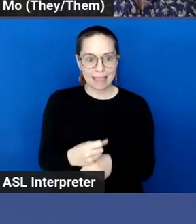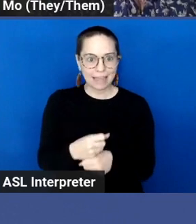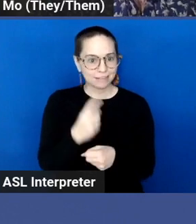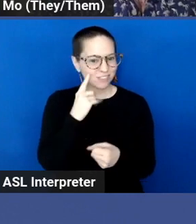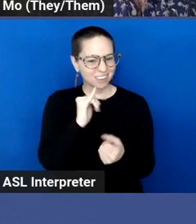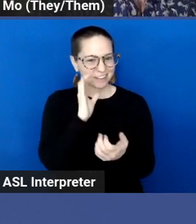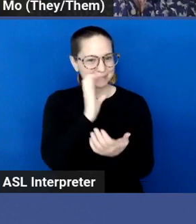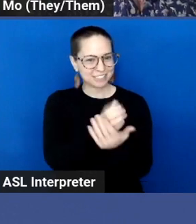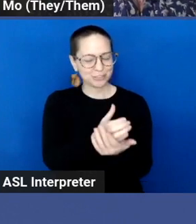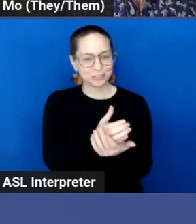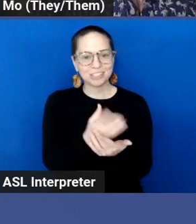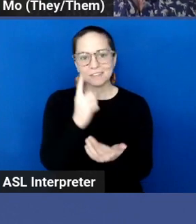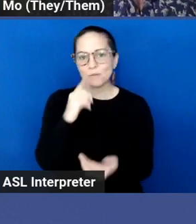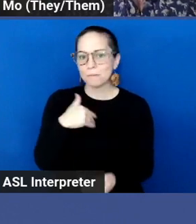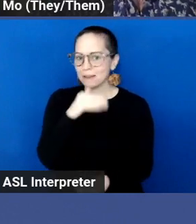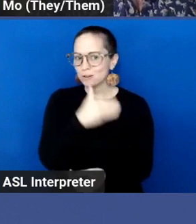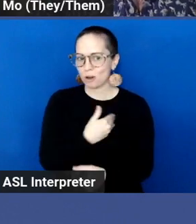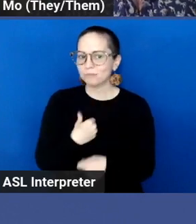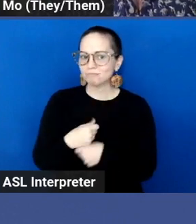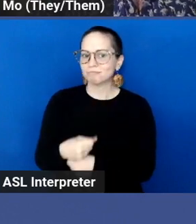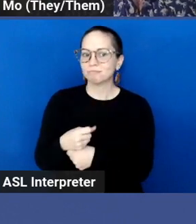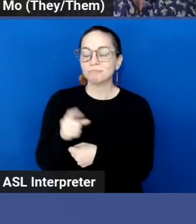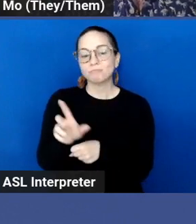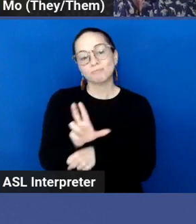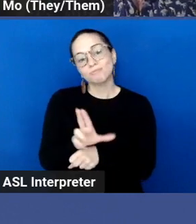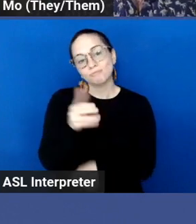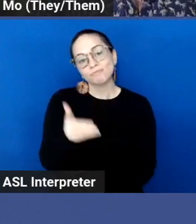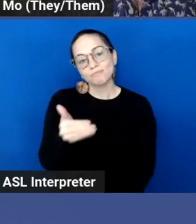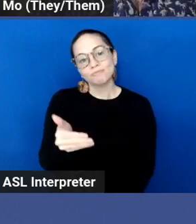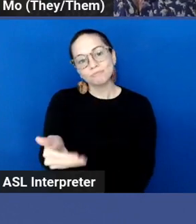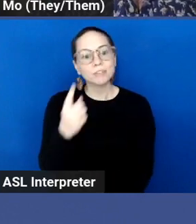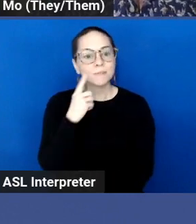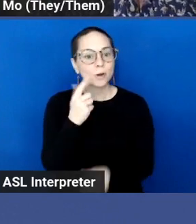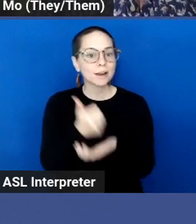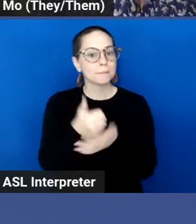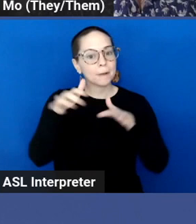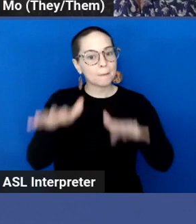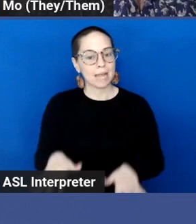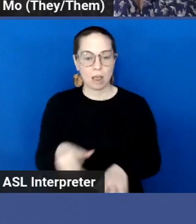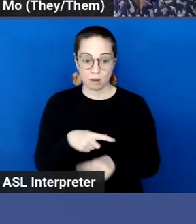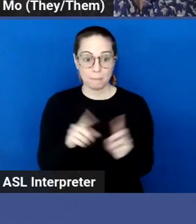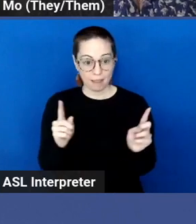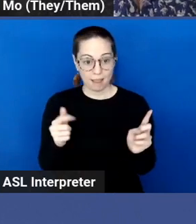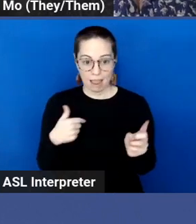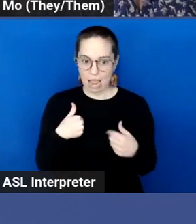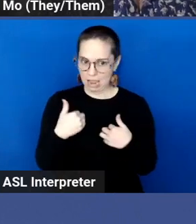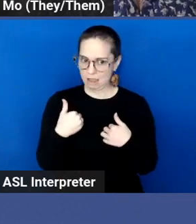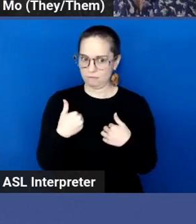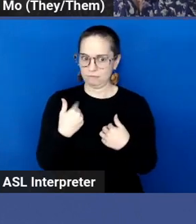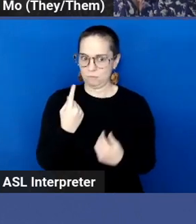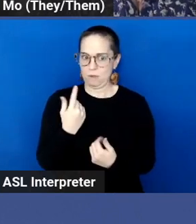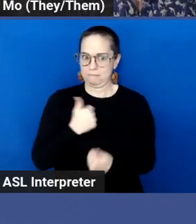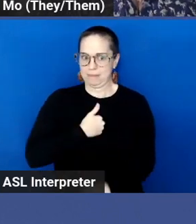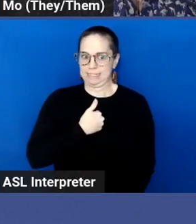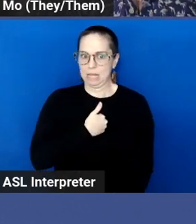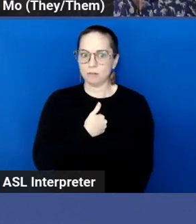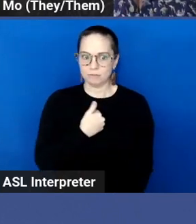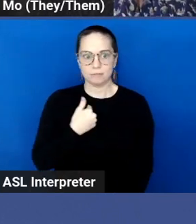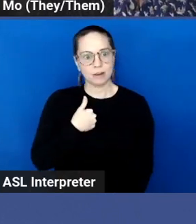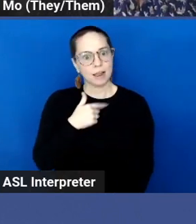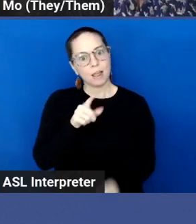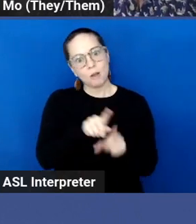actually one that I made for my daughter. She uses it regularly to calm down. But I have one of my own, and I've also helped